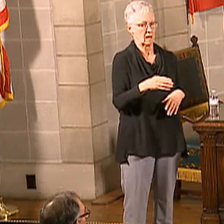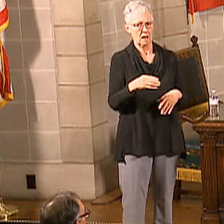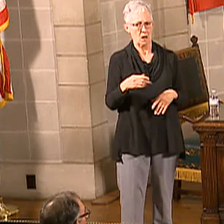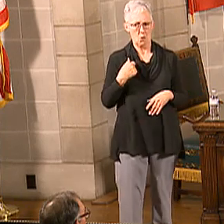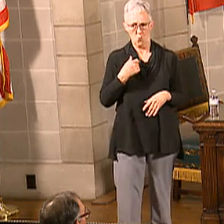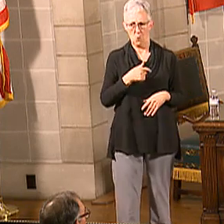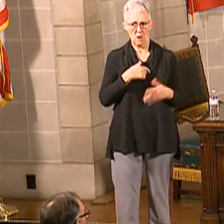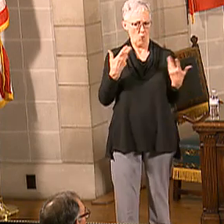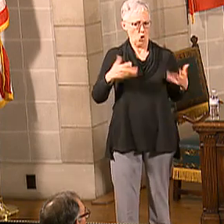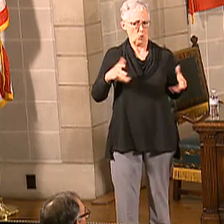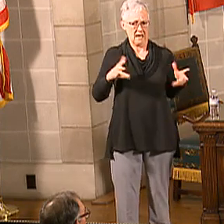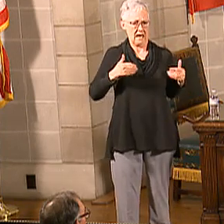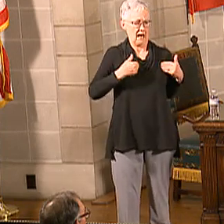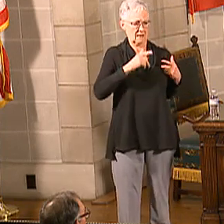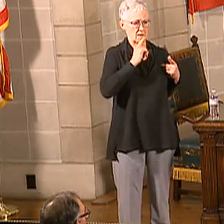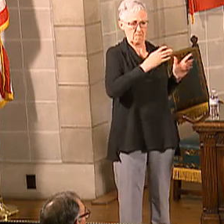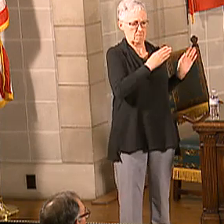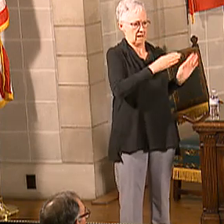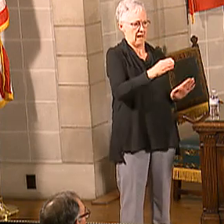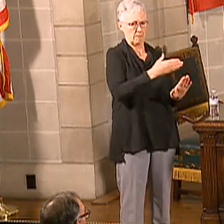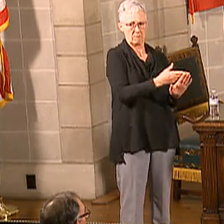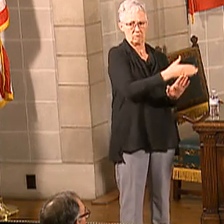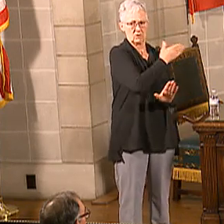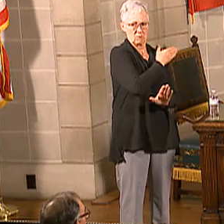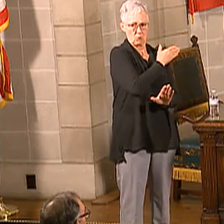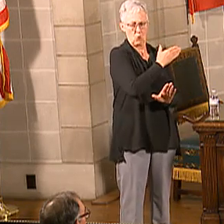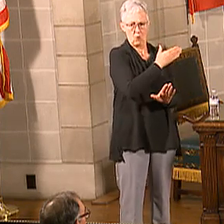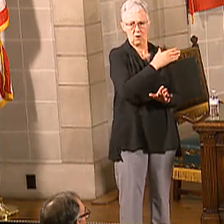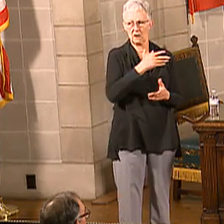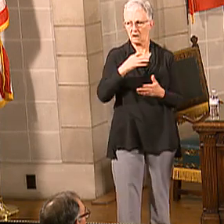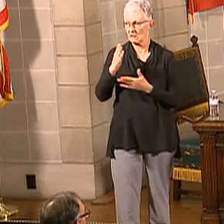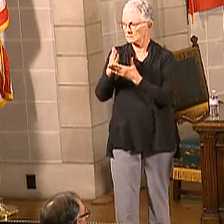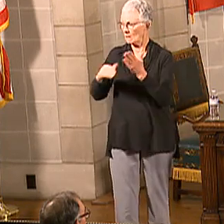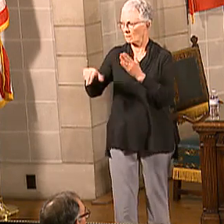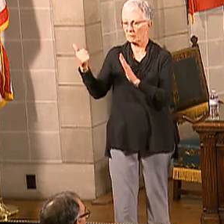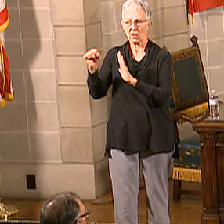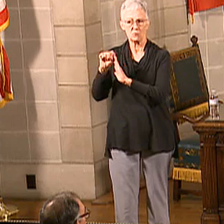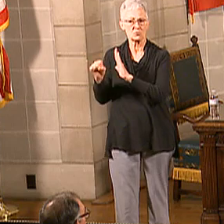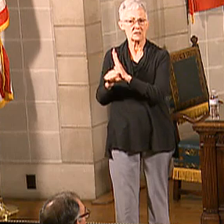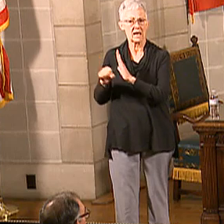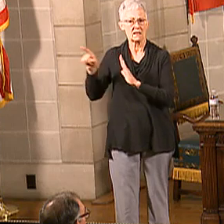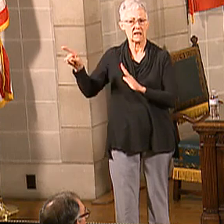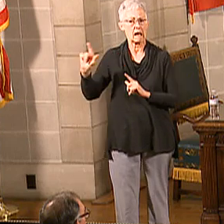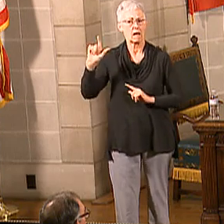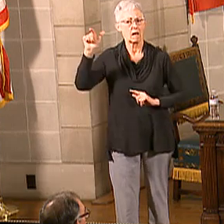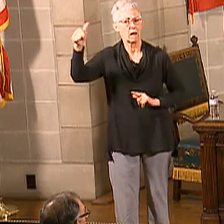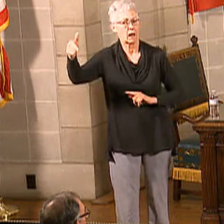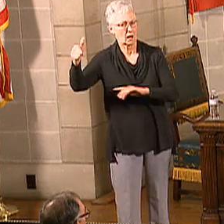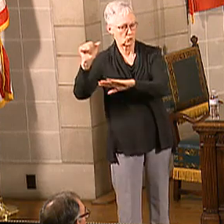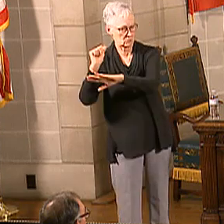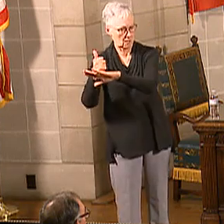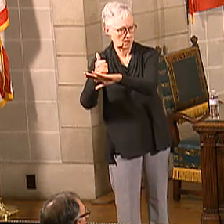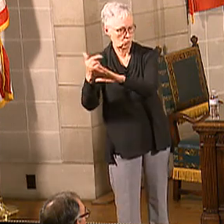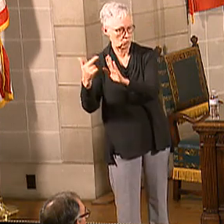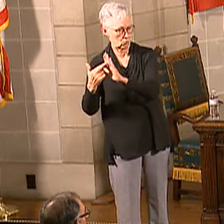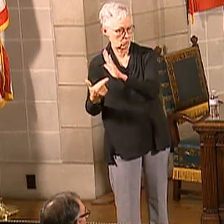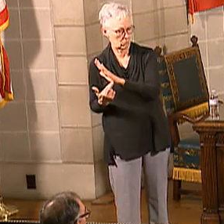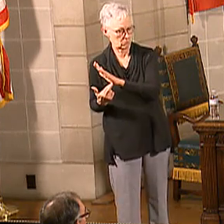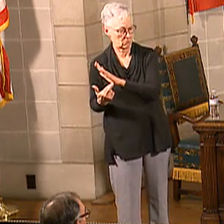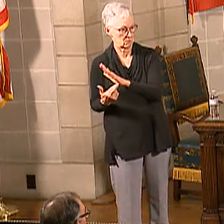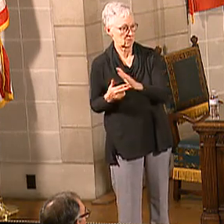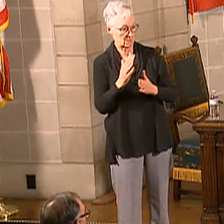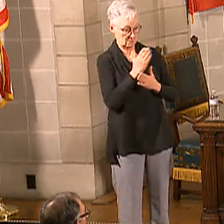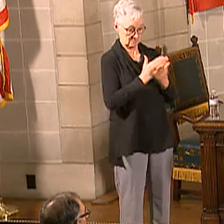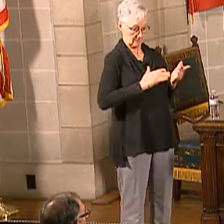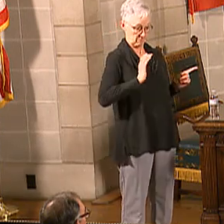have the shelter-in-place orders out there. Our plan, as I mentioned, in some ways is more restrictive than some of those